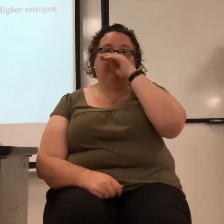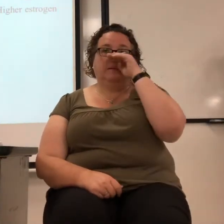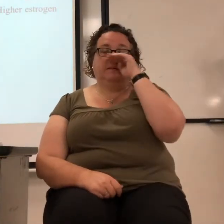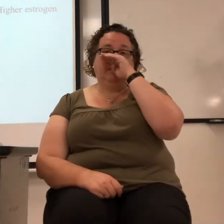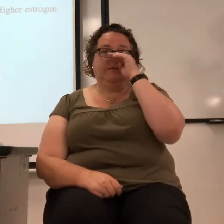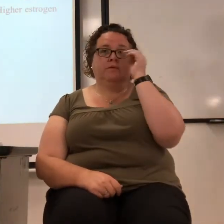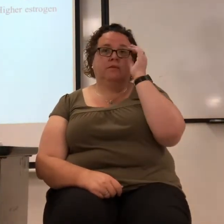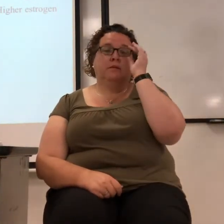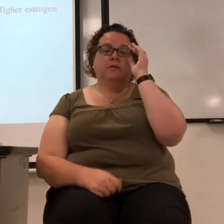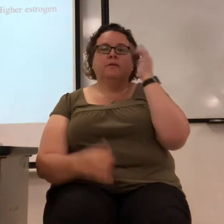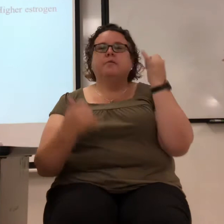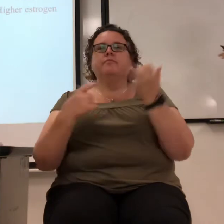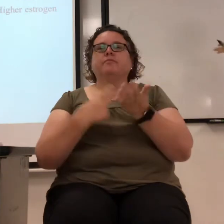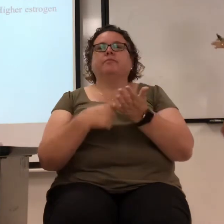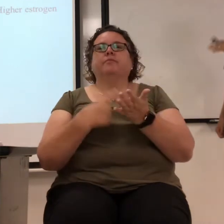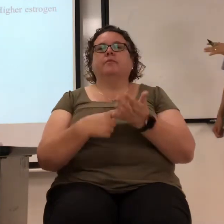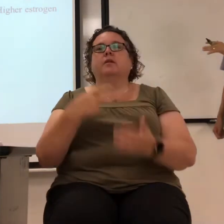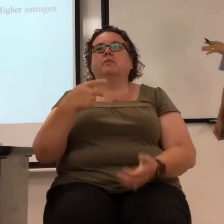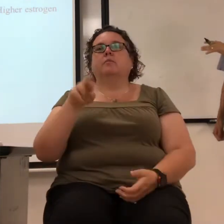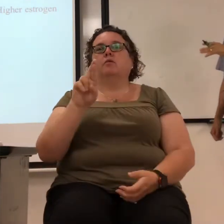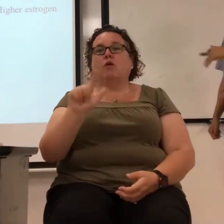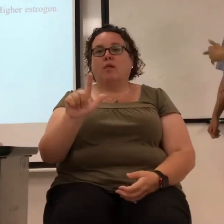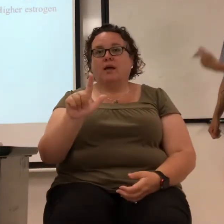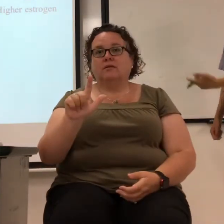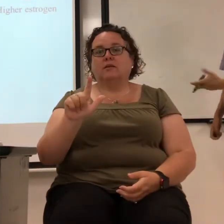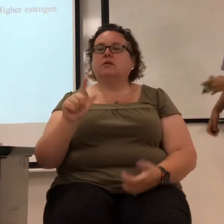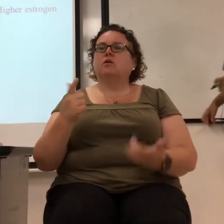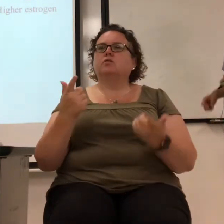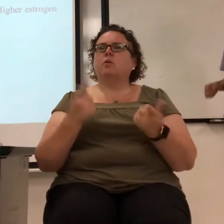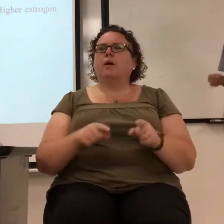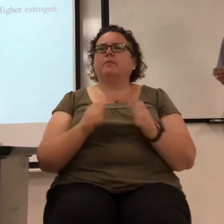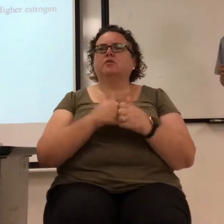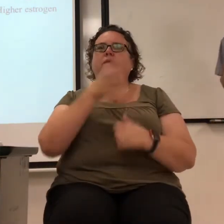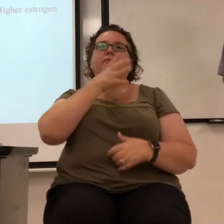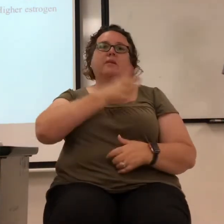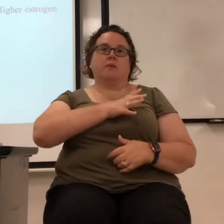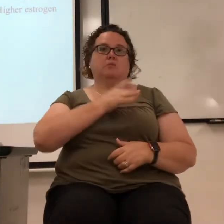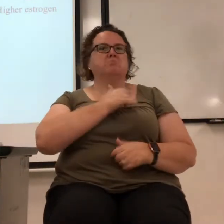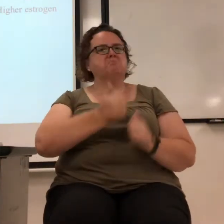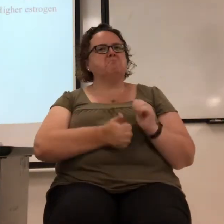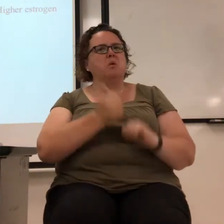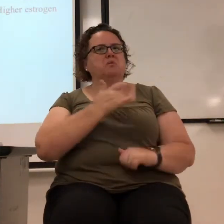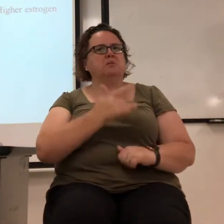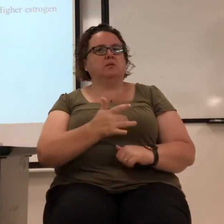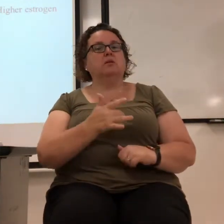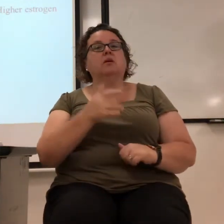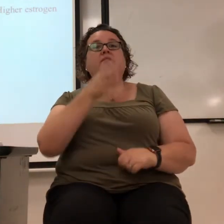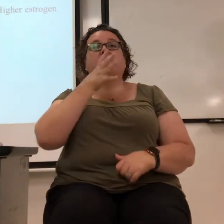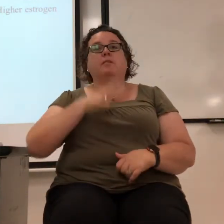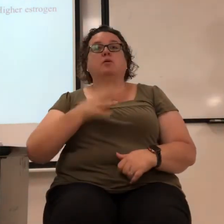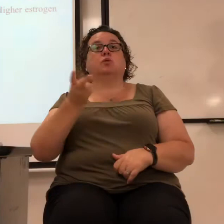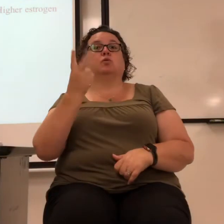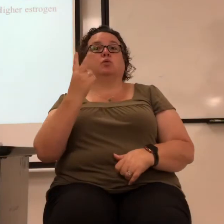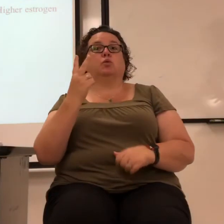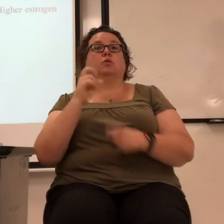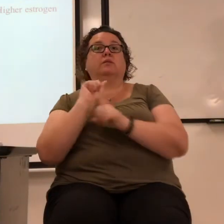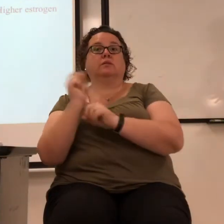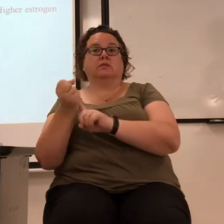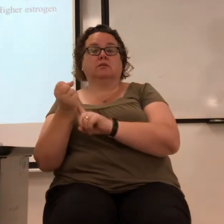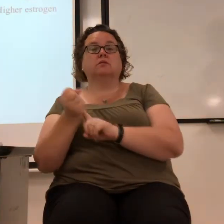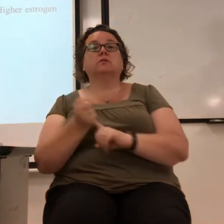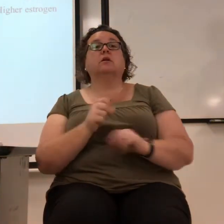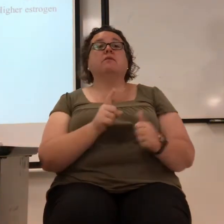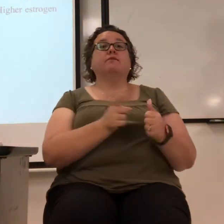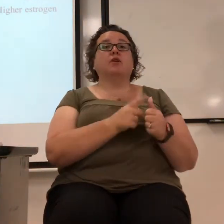Let's talk about it, mostly what it does for females. Now, females, let's consider two scenarios. When the female is not